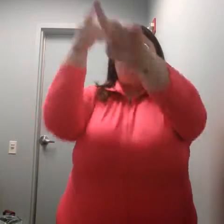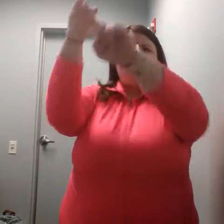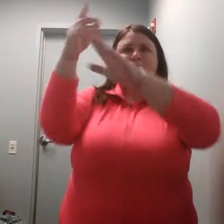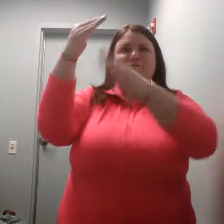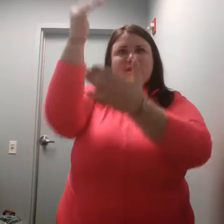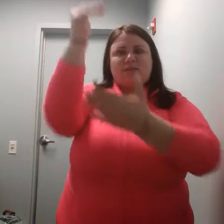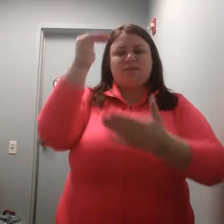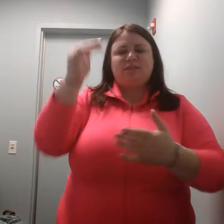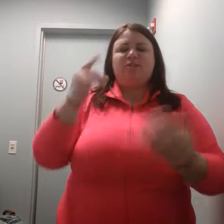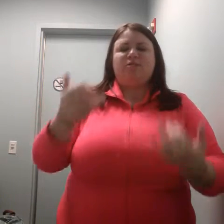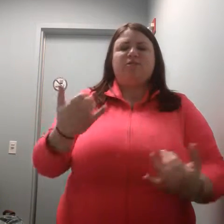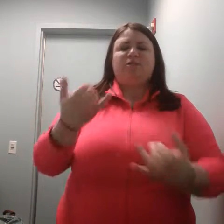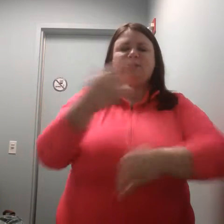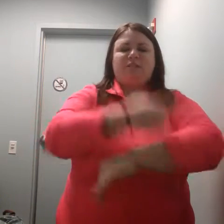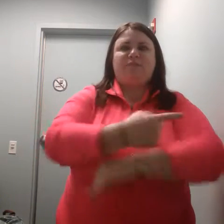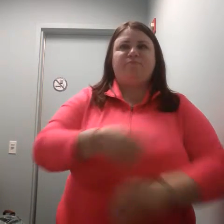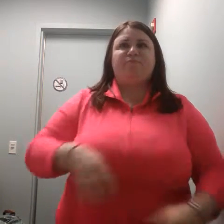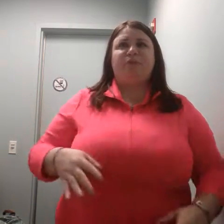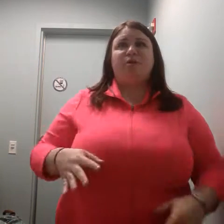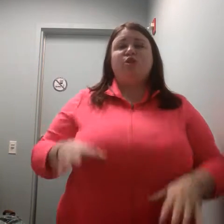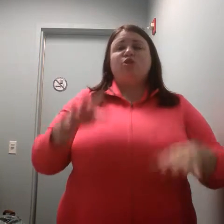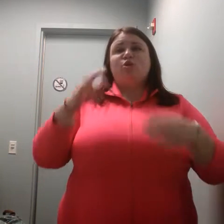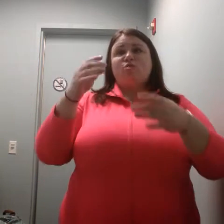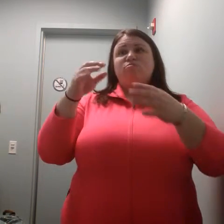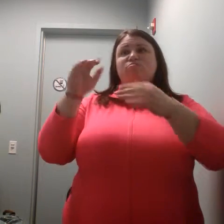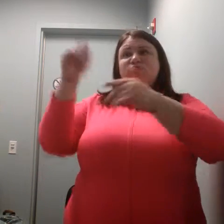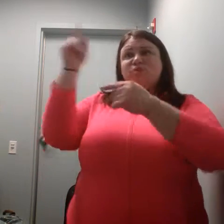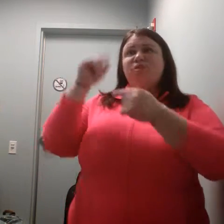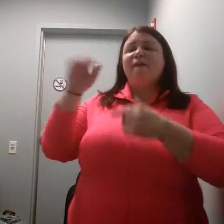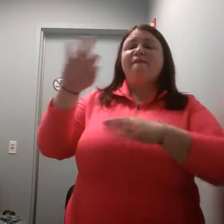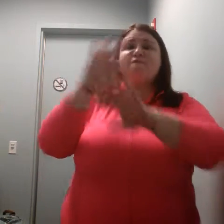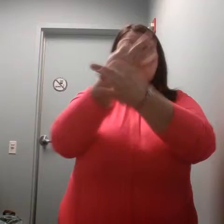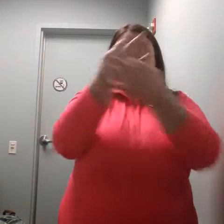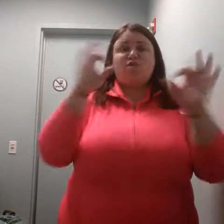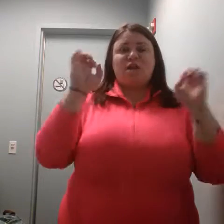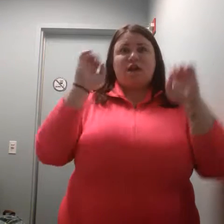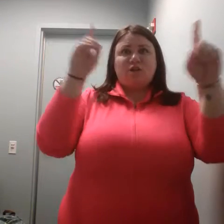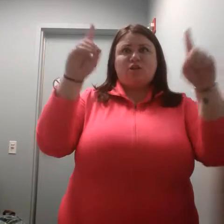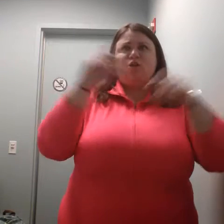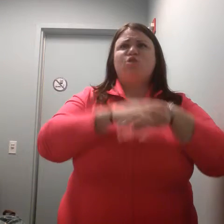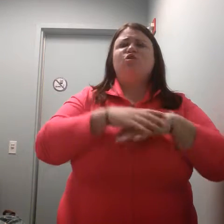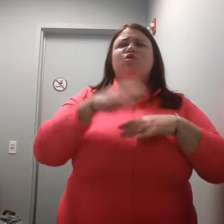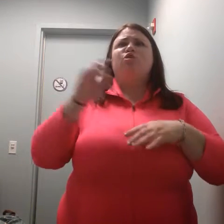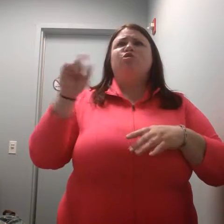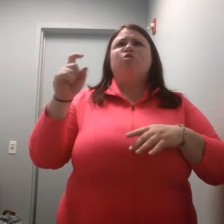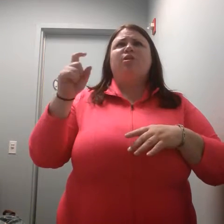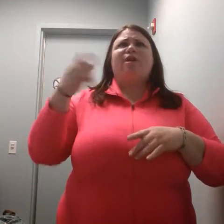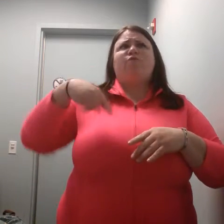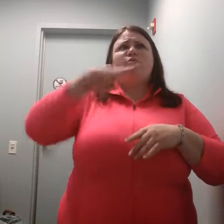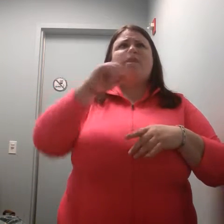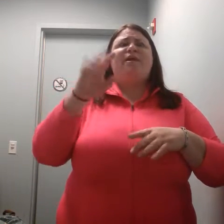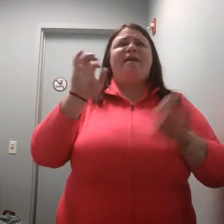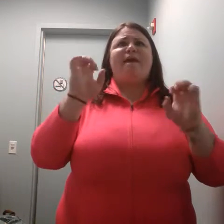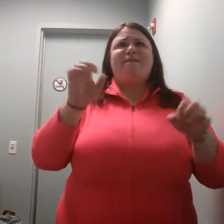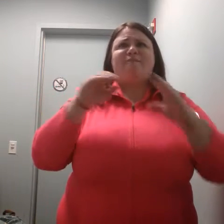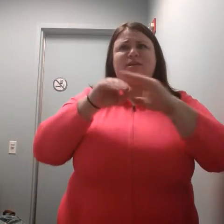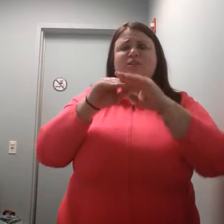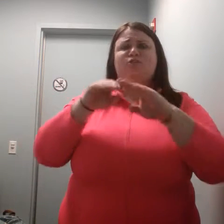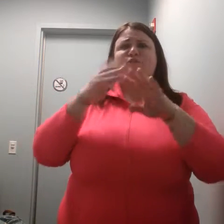one about free education. Should the government guarantee that everyone has access to a free education? How are we rating?